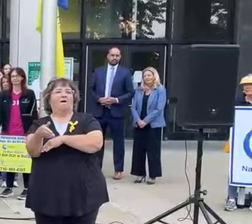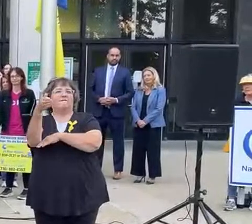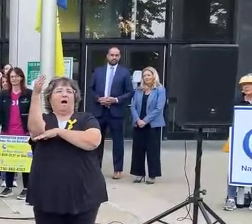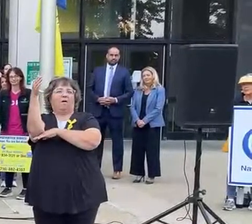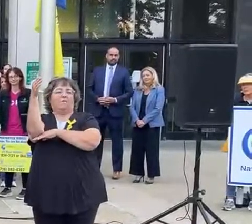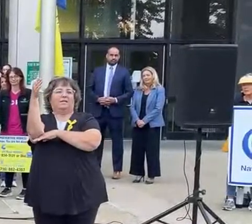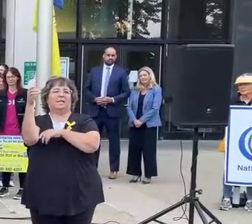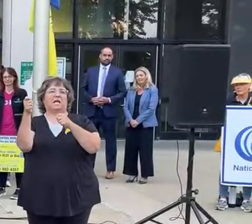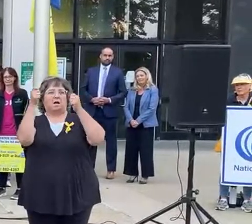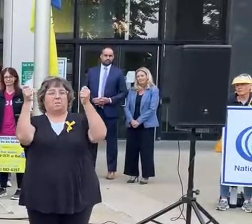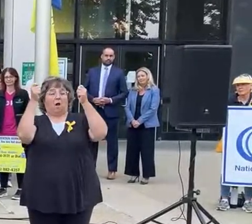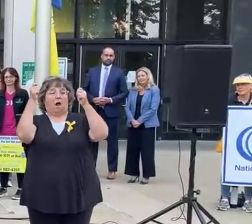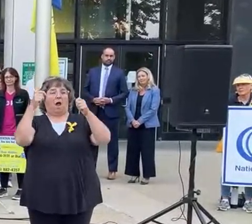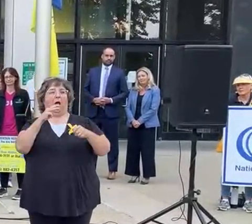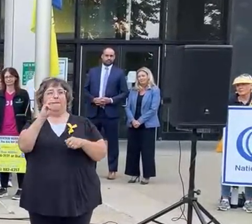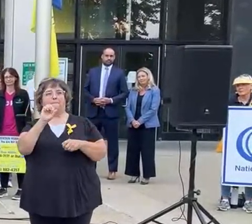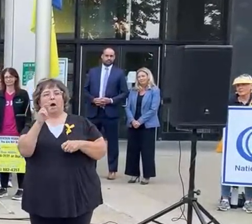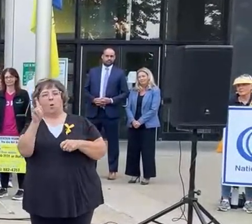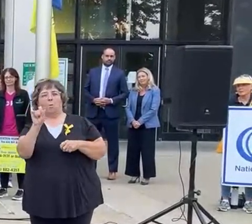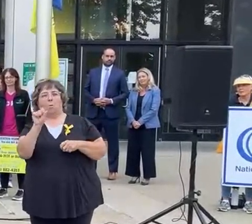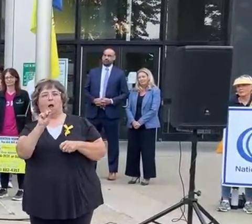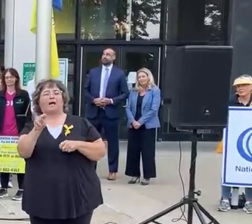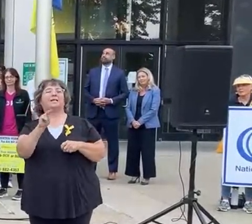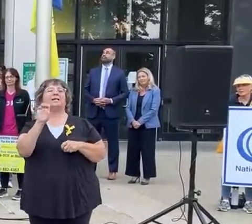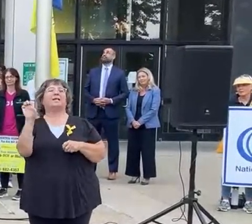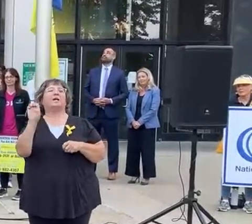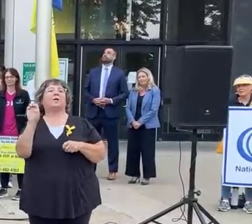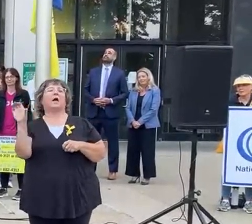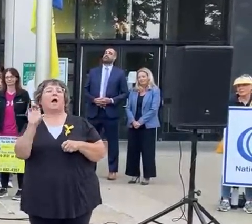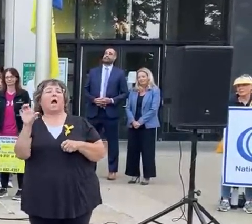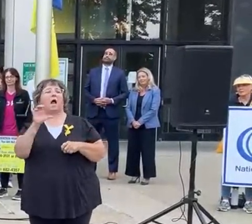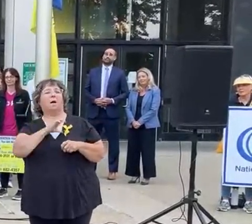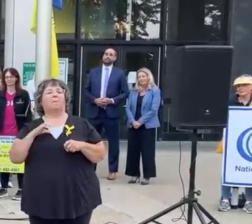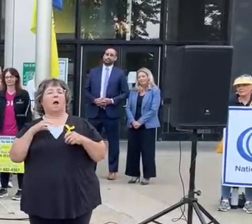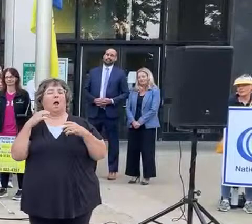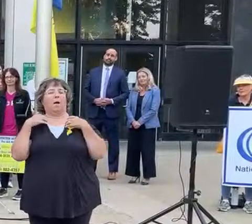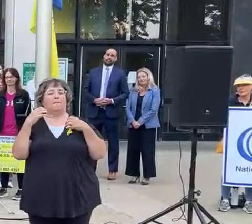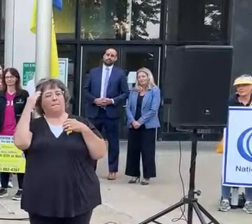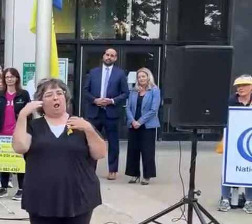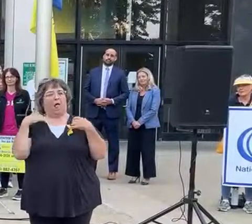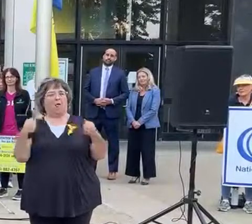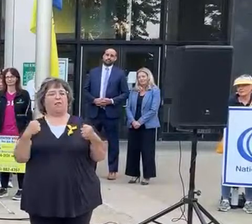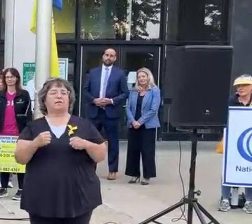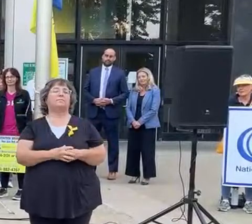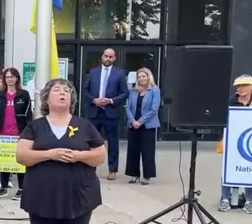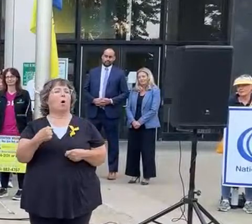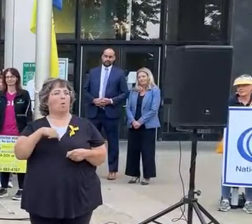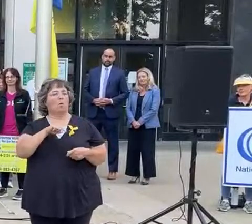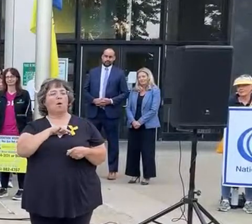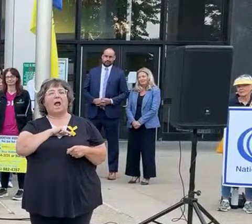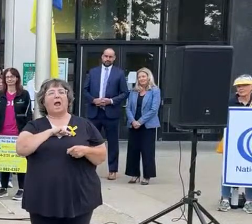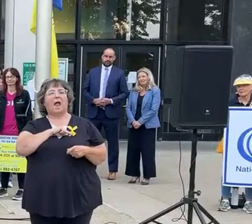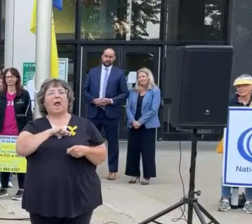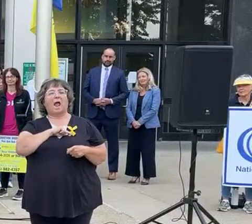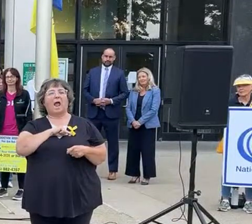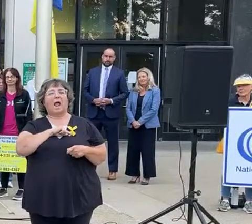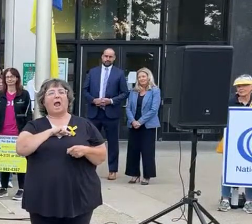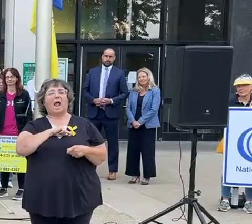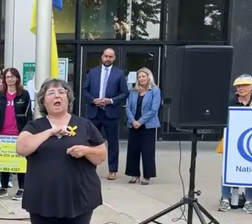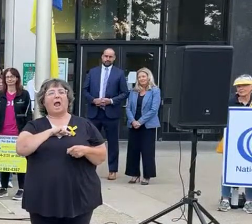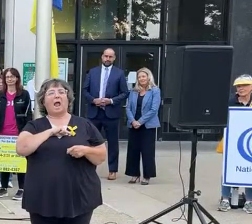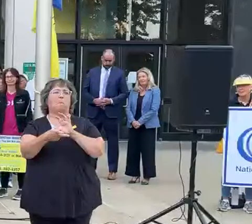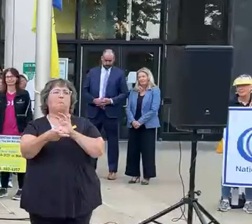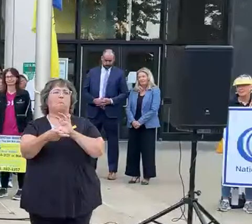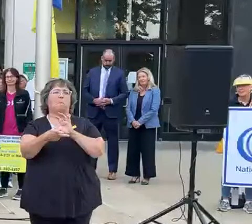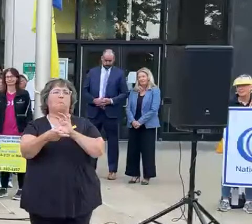Prevention Month and our flag raising ceremony. I'm Mark O'Brien, the Erie County Commissioner of Mental Health. We have a robust